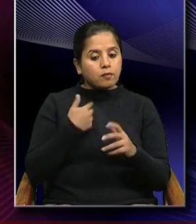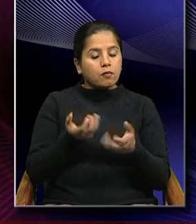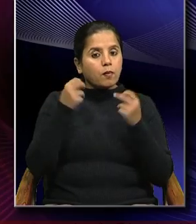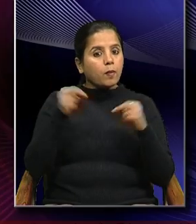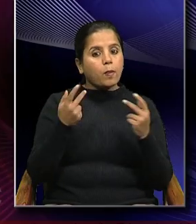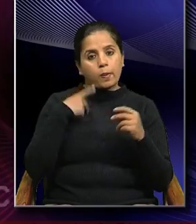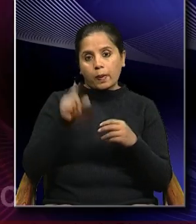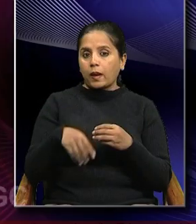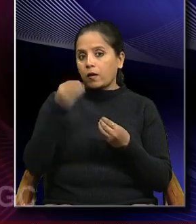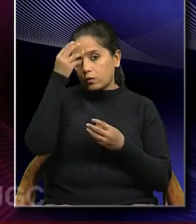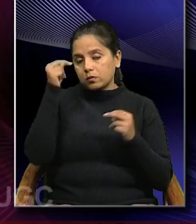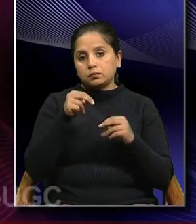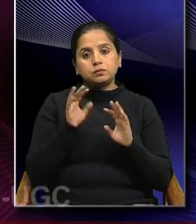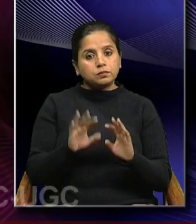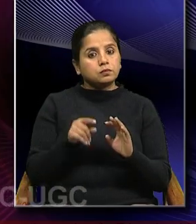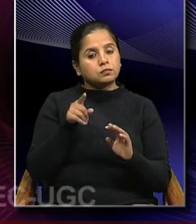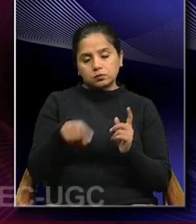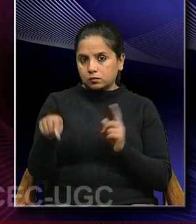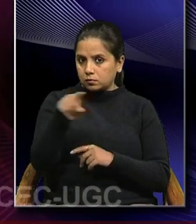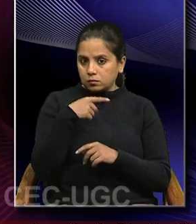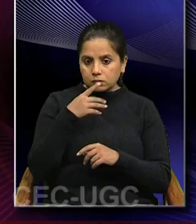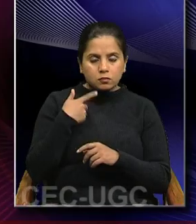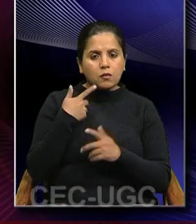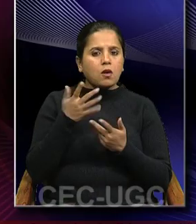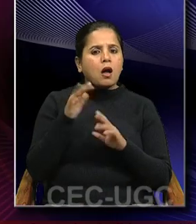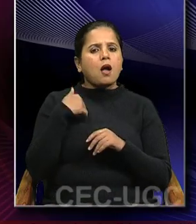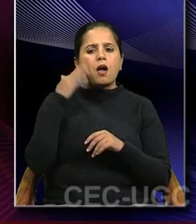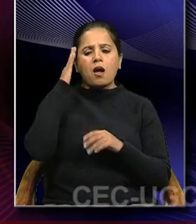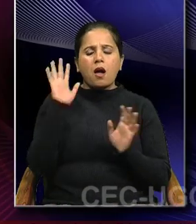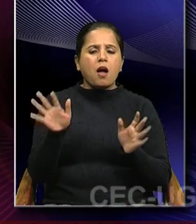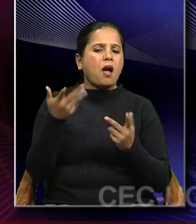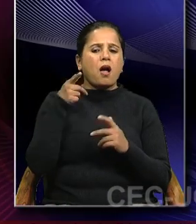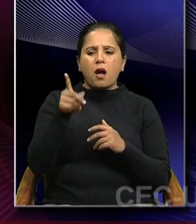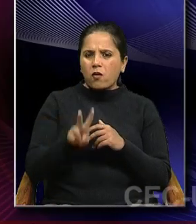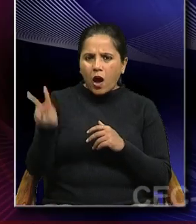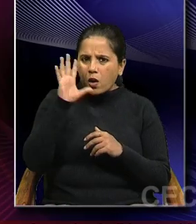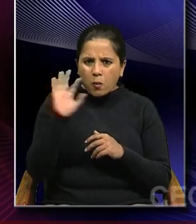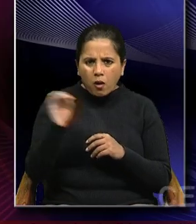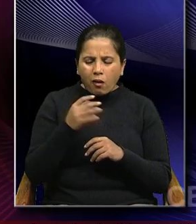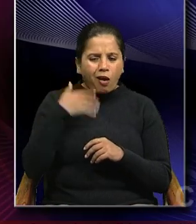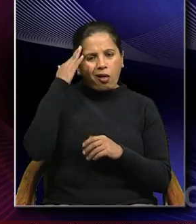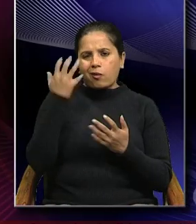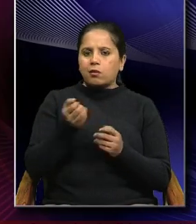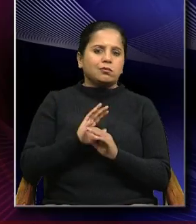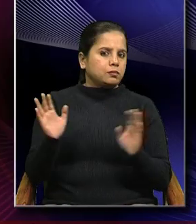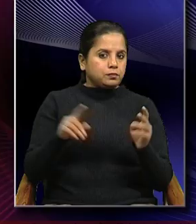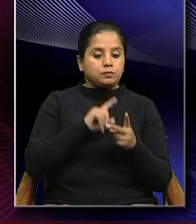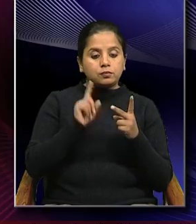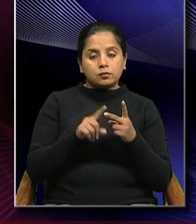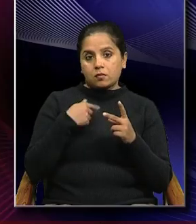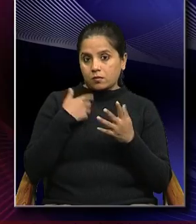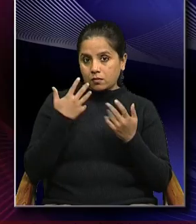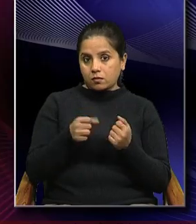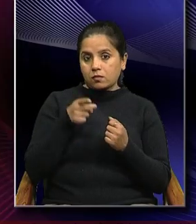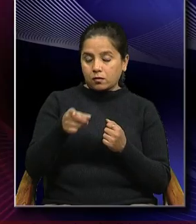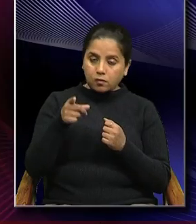an information which is relevant to me. I do not need any irrelevant information. And second thing is that I want that there has